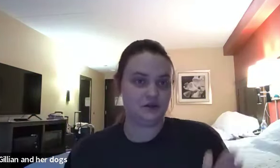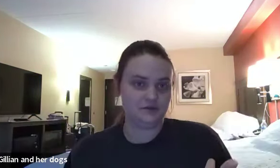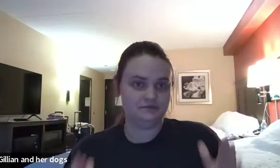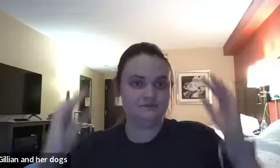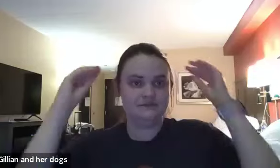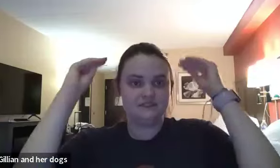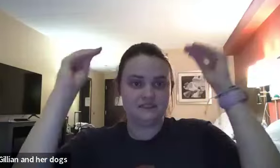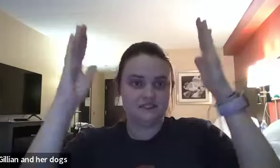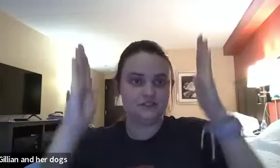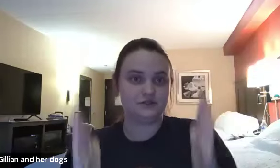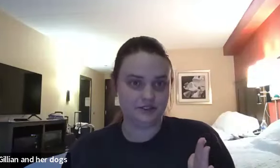Teacher. Teacher.